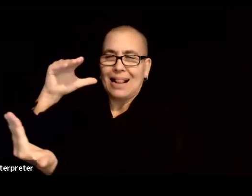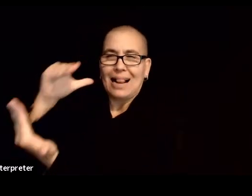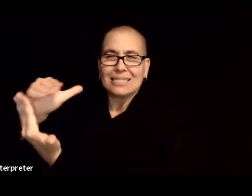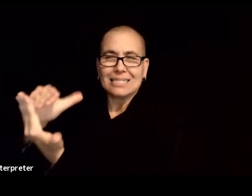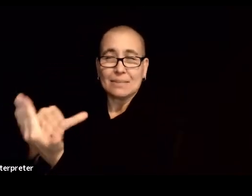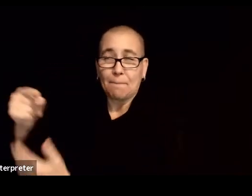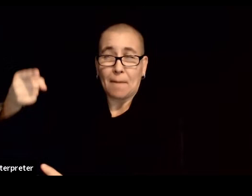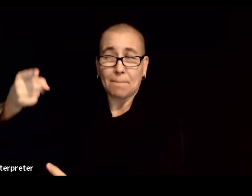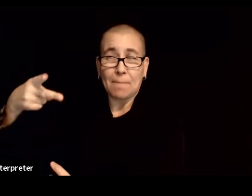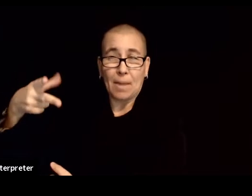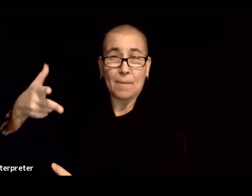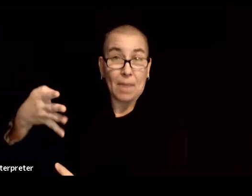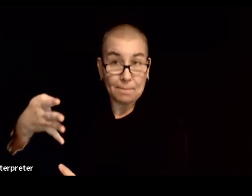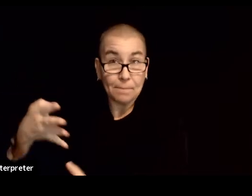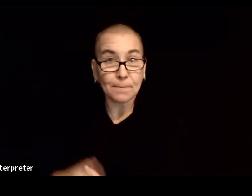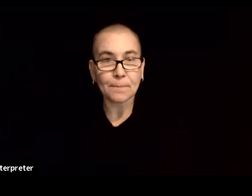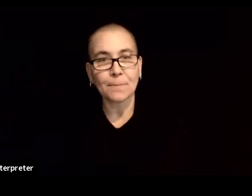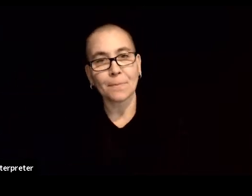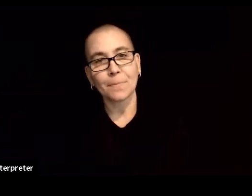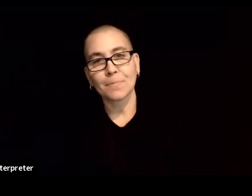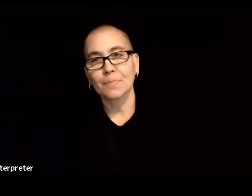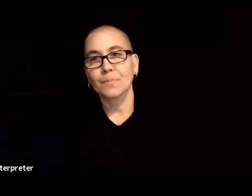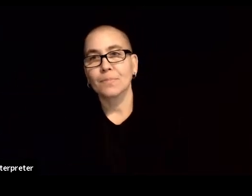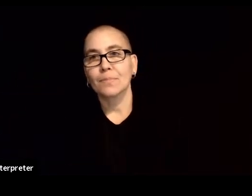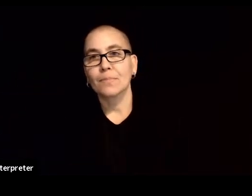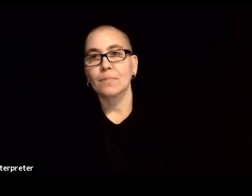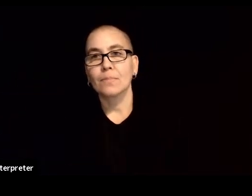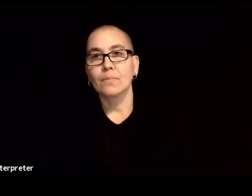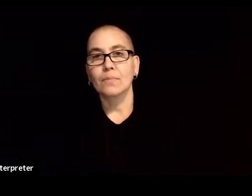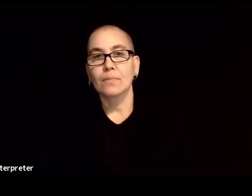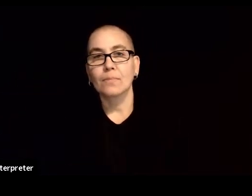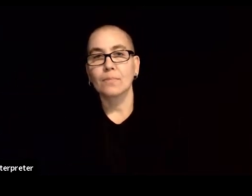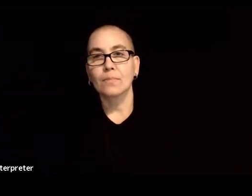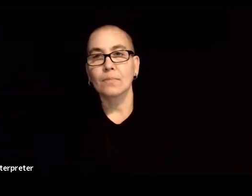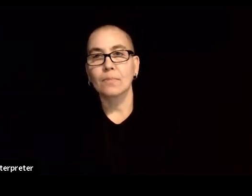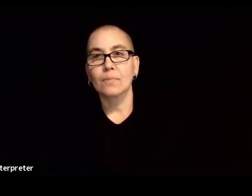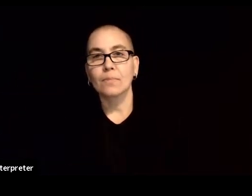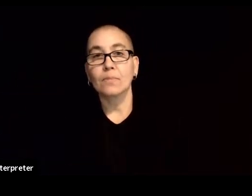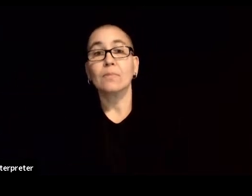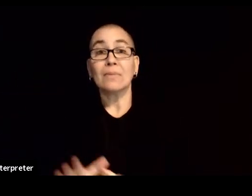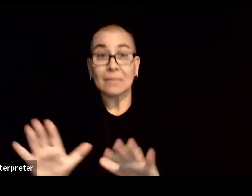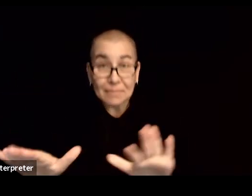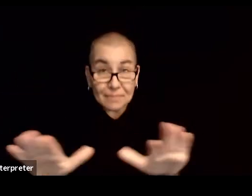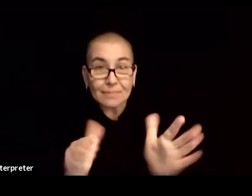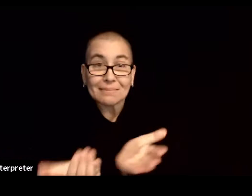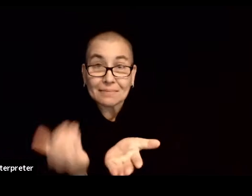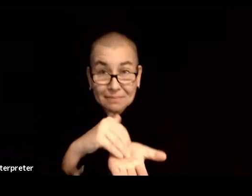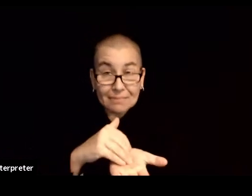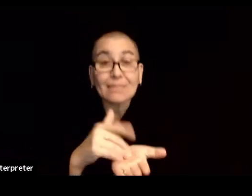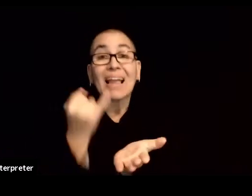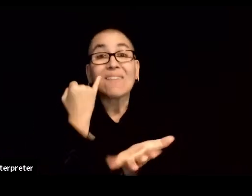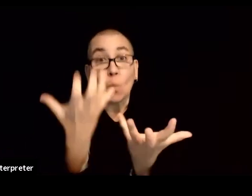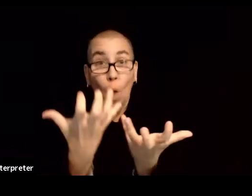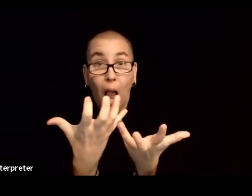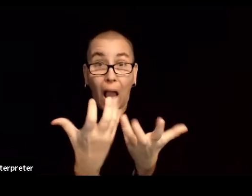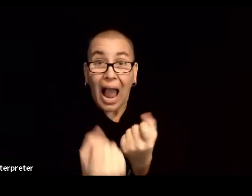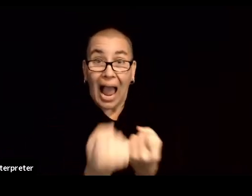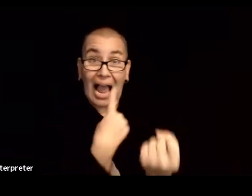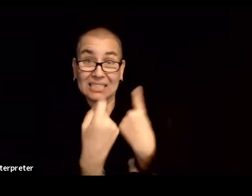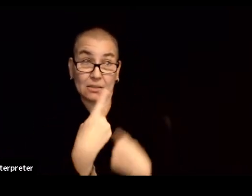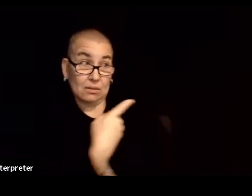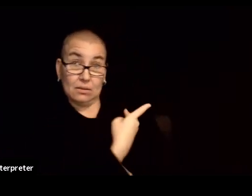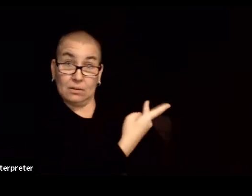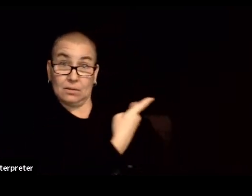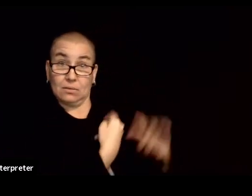to ask questions, please press *1. Please stand by while we compile the Q&A roster.